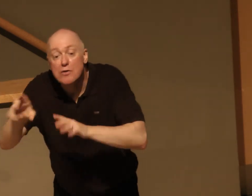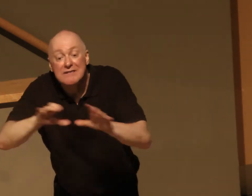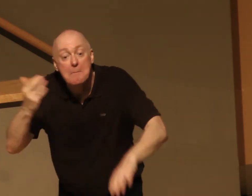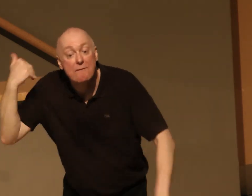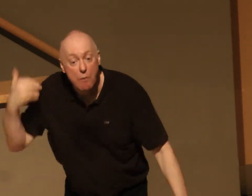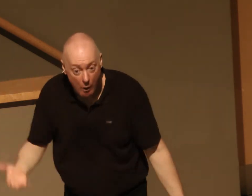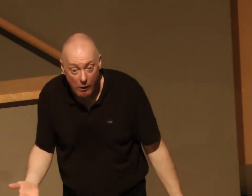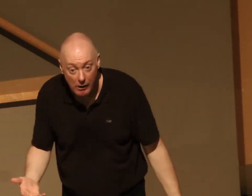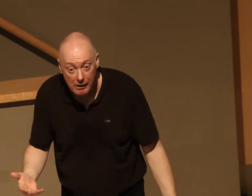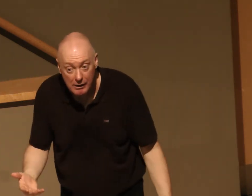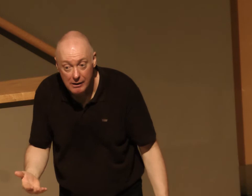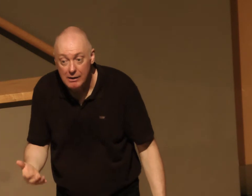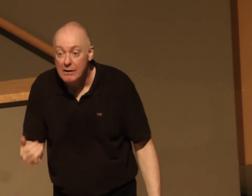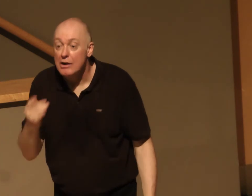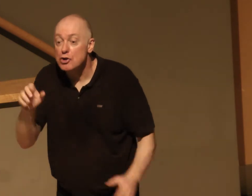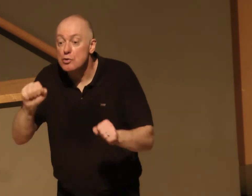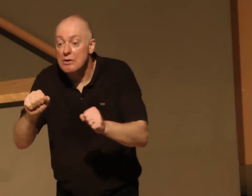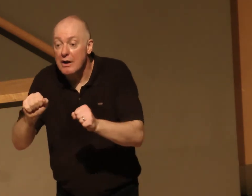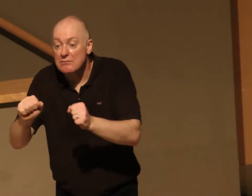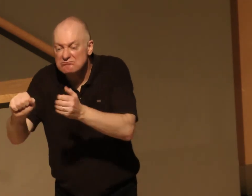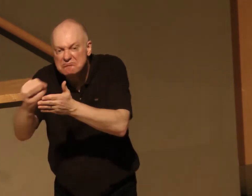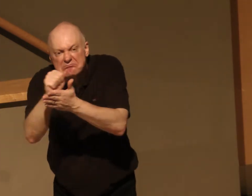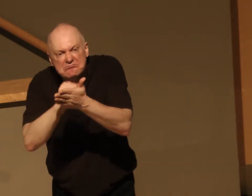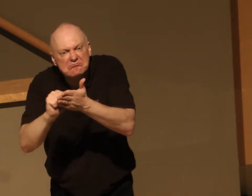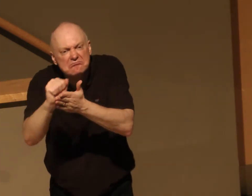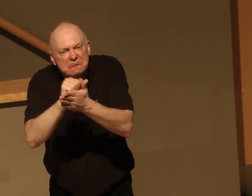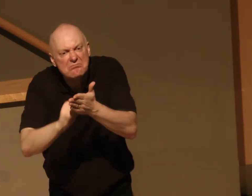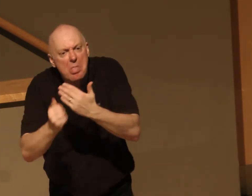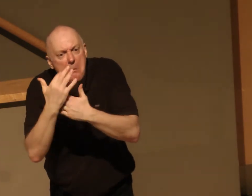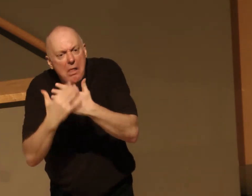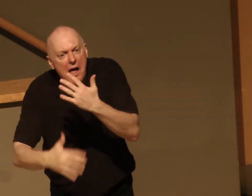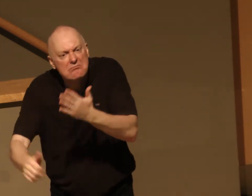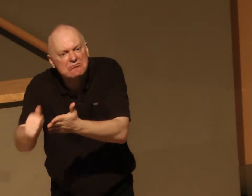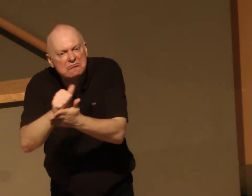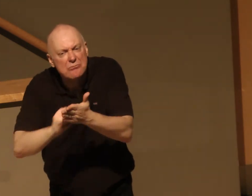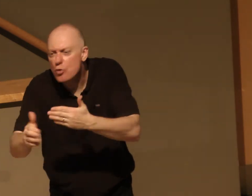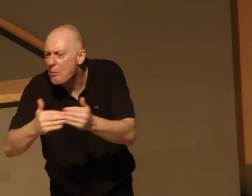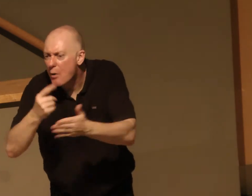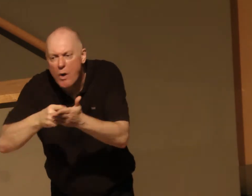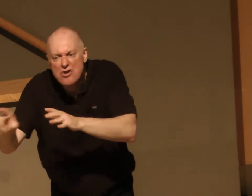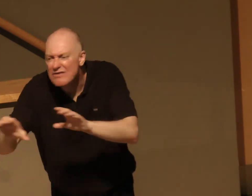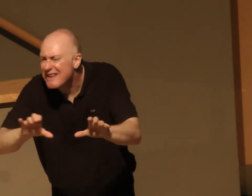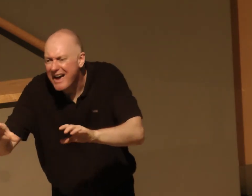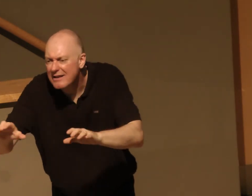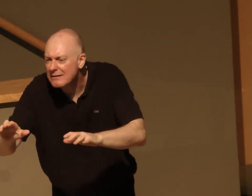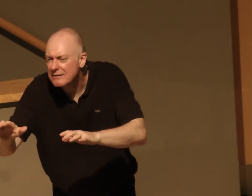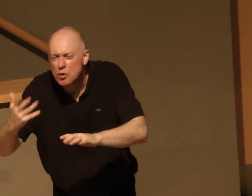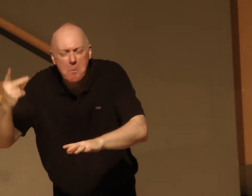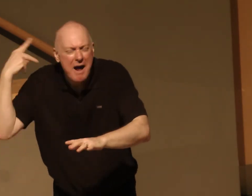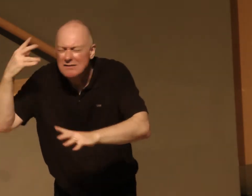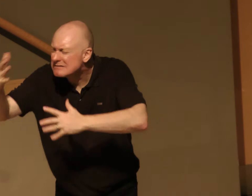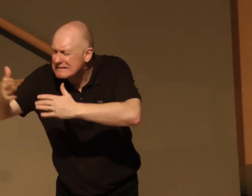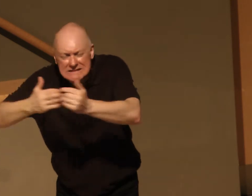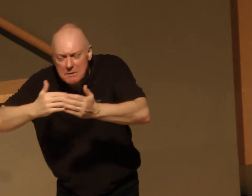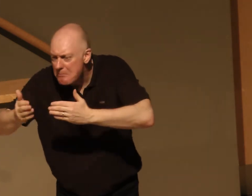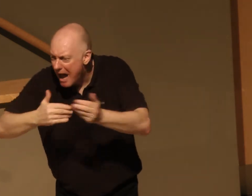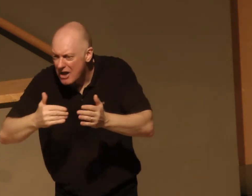you know that it can be covered by the blood of Jesus that was on the cross no matter what you've done no matter where you've been Jesus Christ